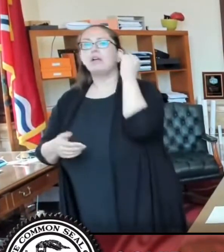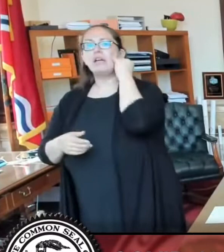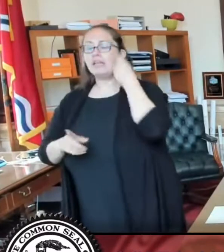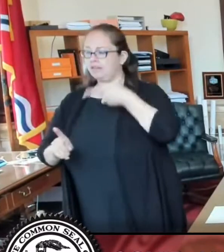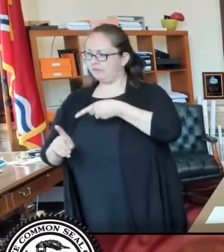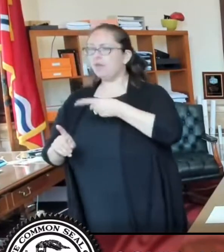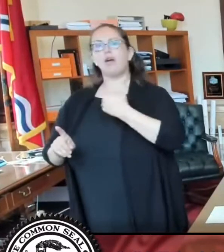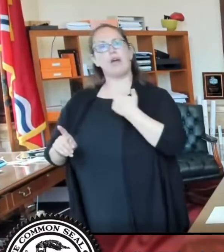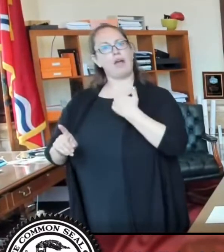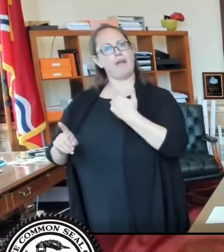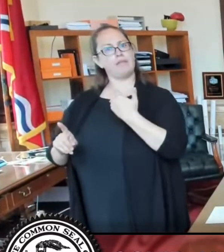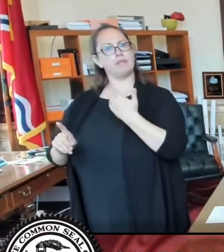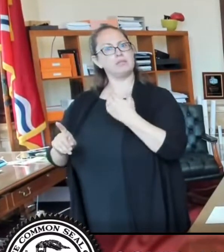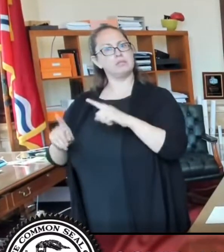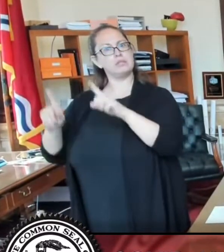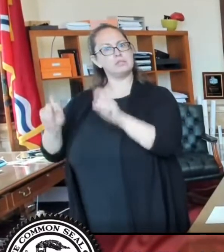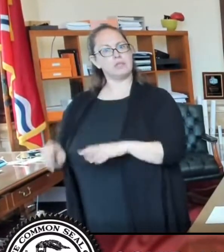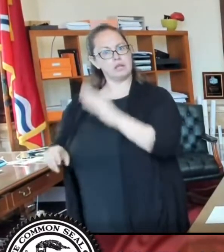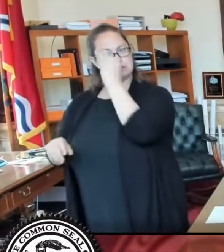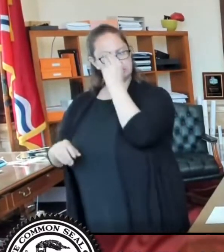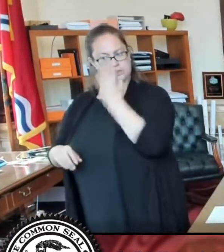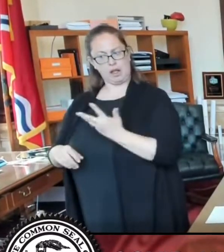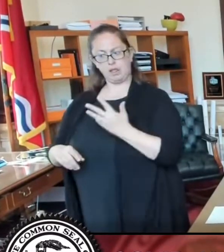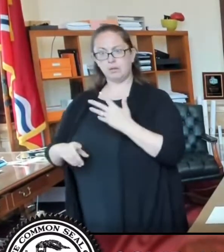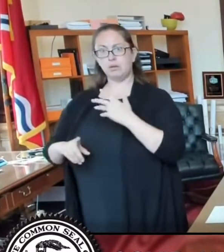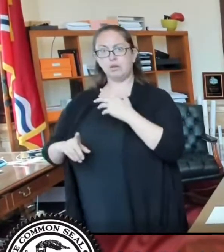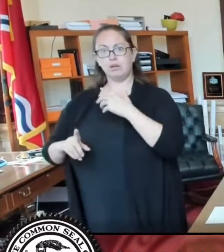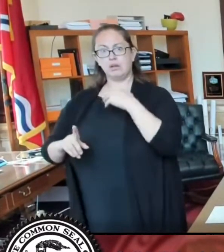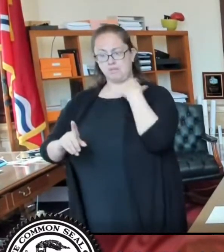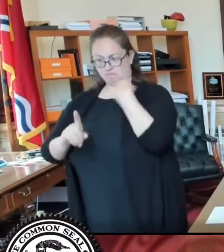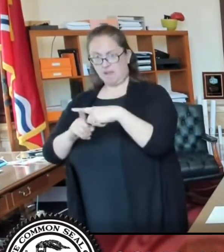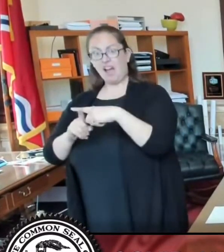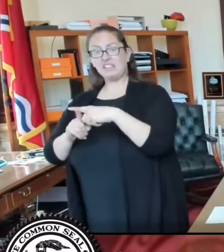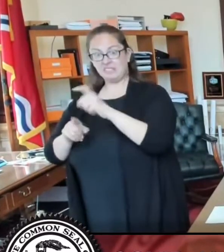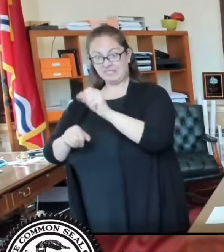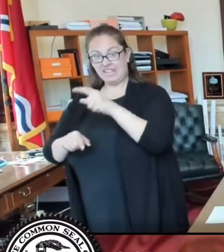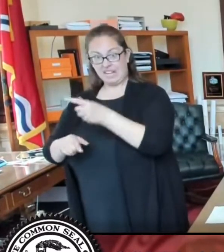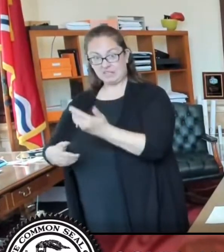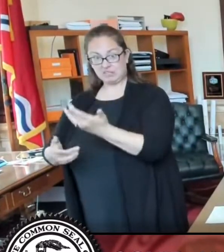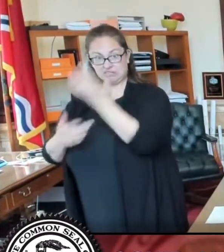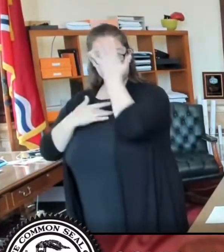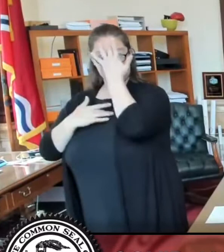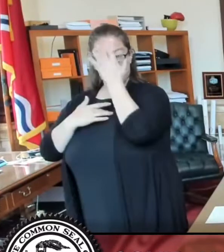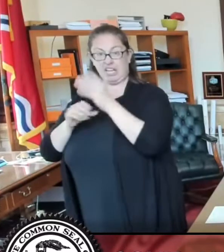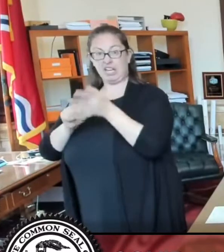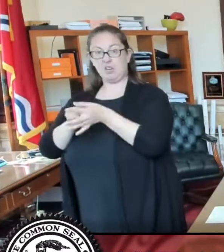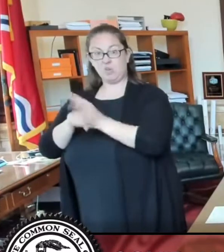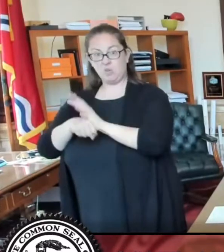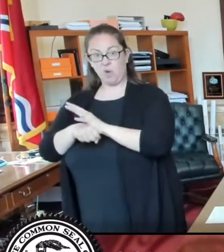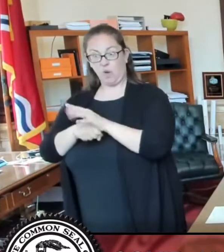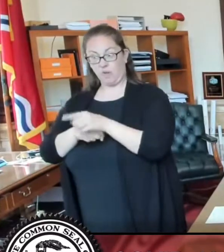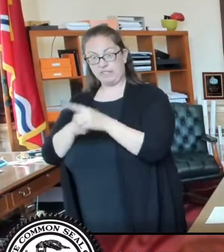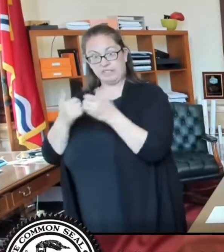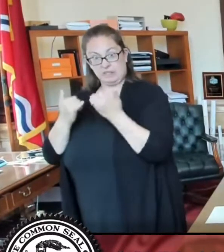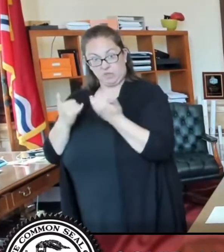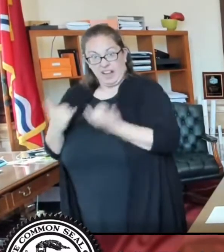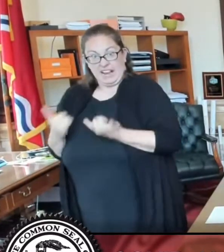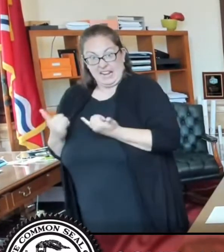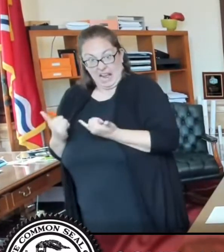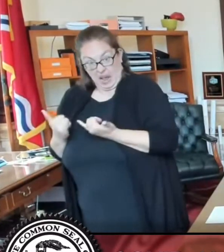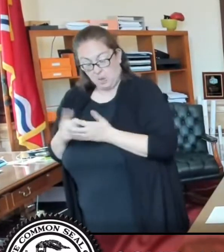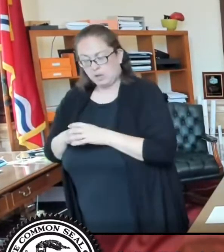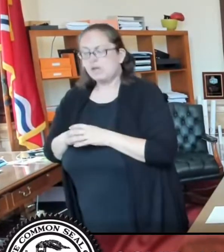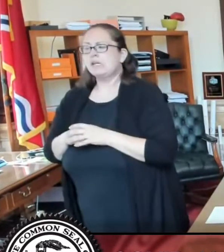diagnostic test, it tells you whether you're positive today or the day that you had the test. And so we need